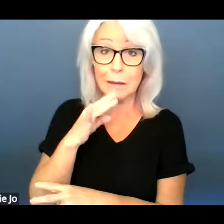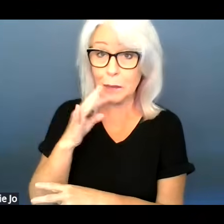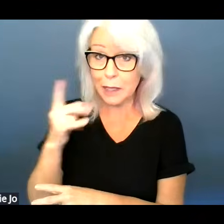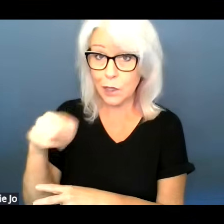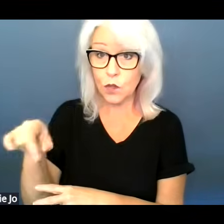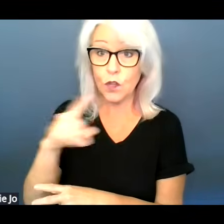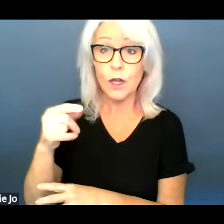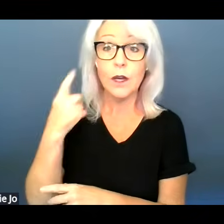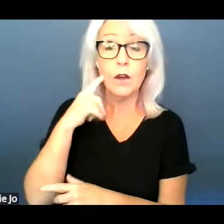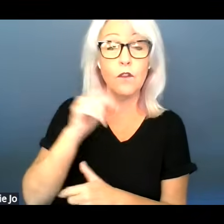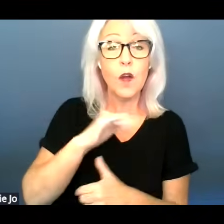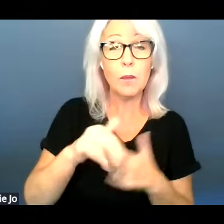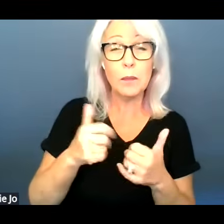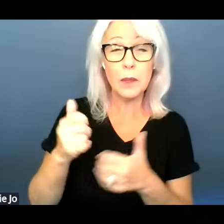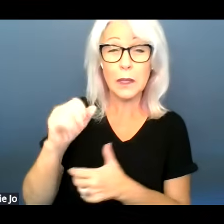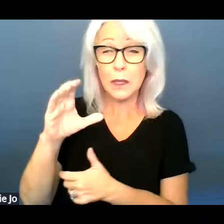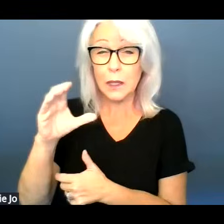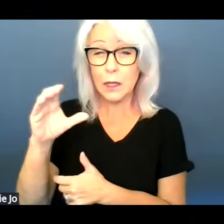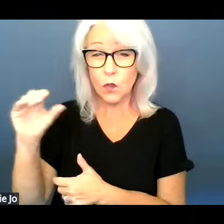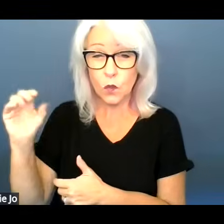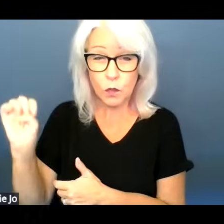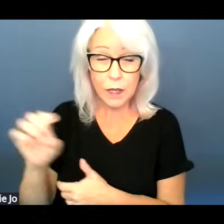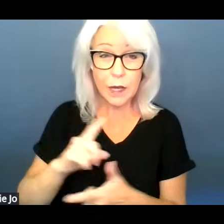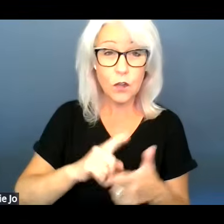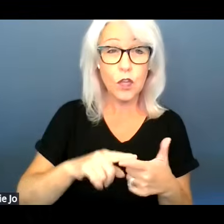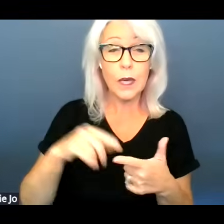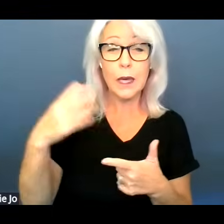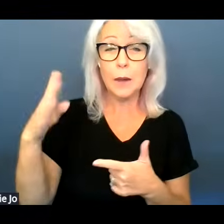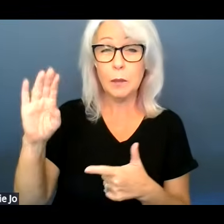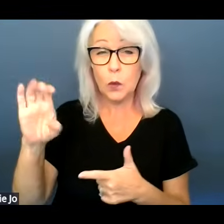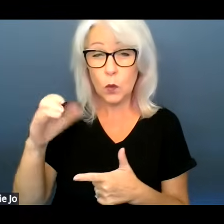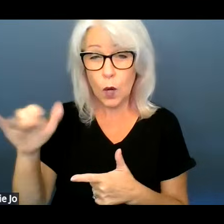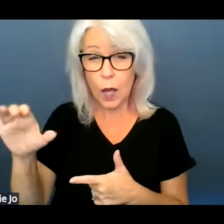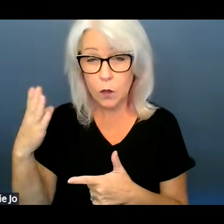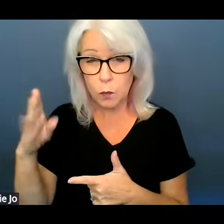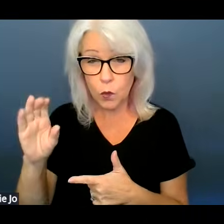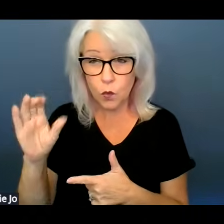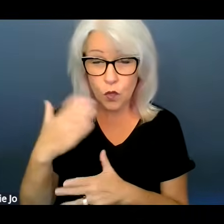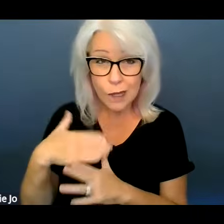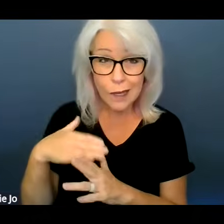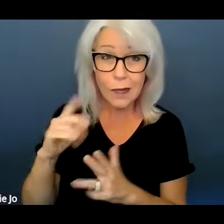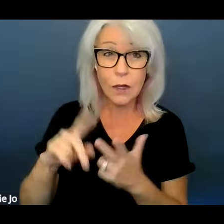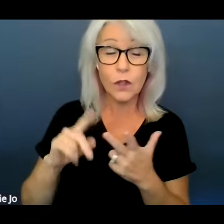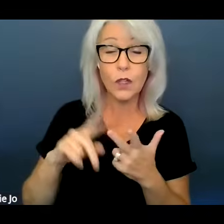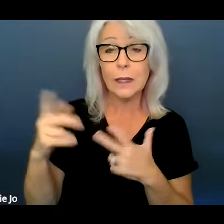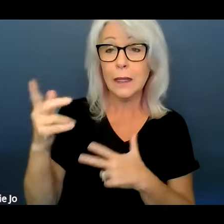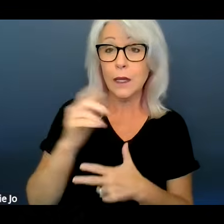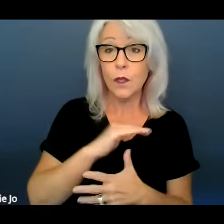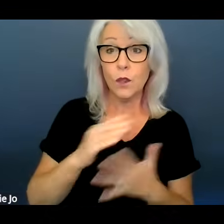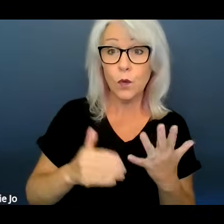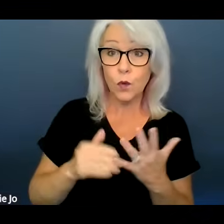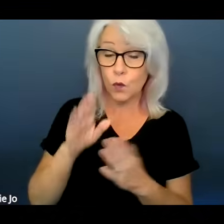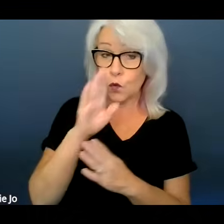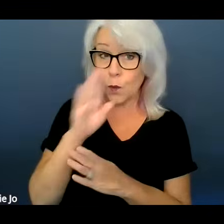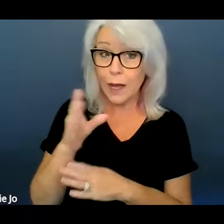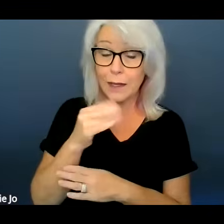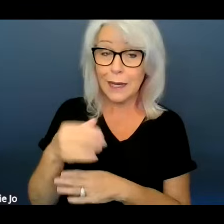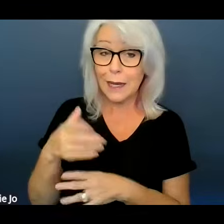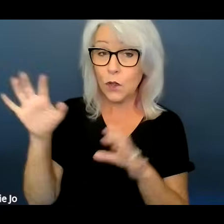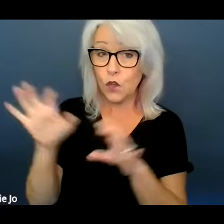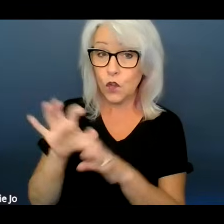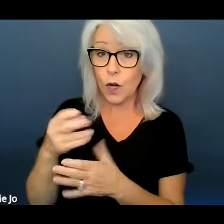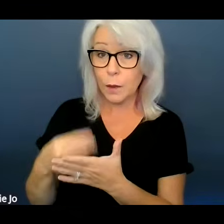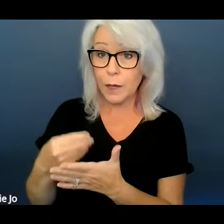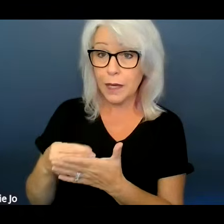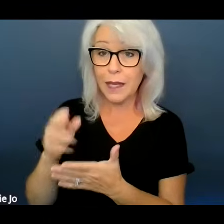Energy, from DTE and Blue Cross Blue Shield, as well as a number of other groups, both directly and through dark money groups. That is